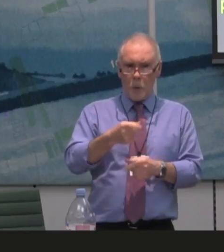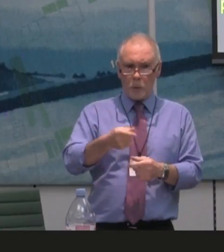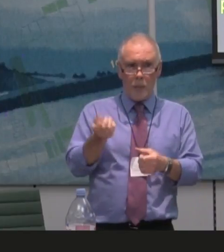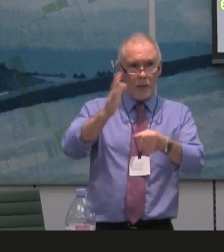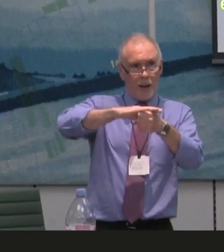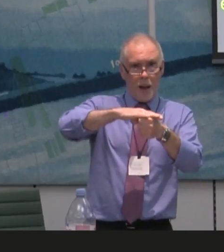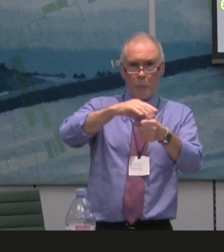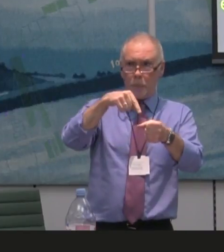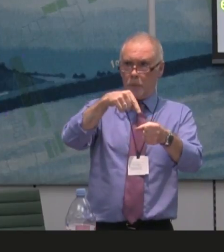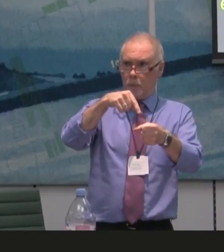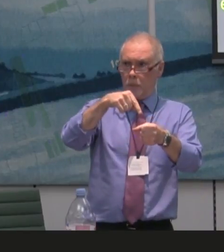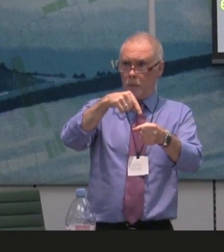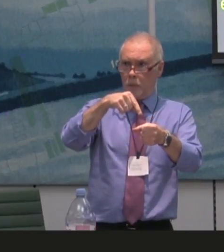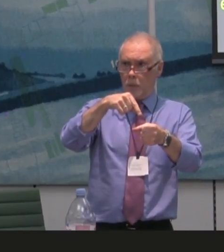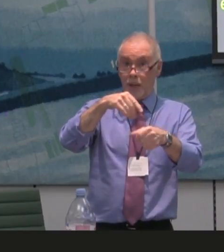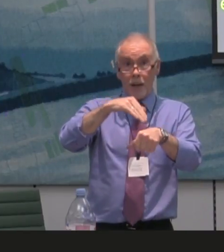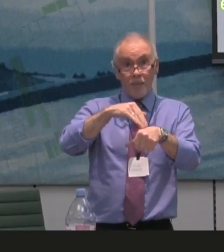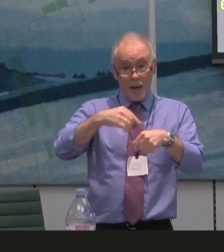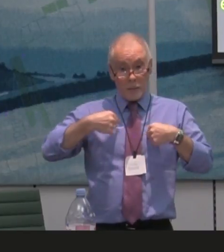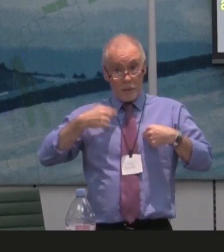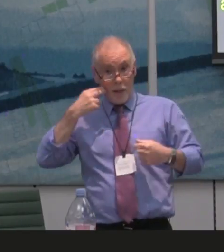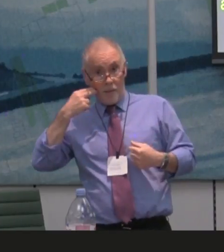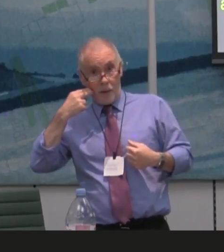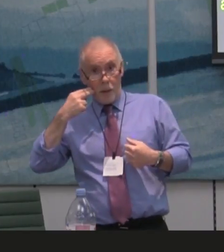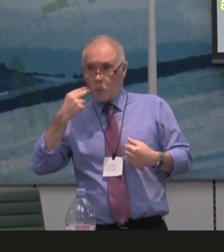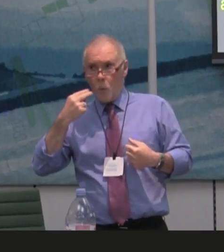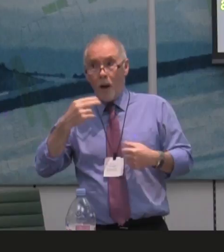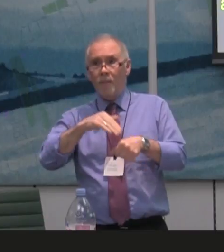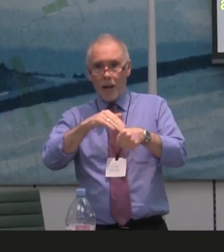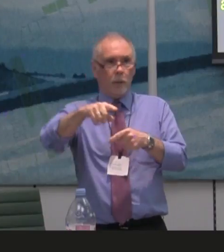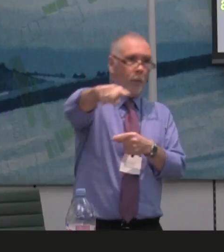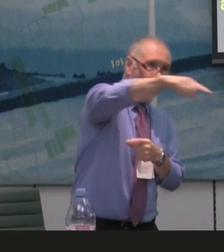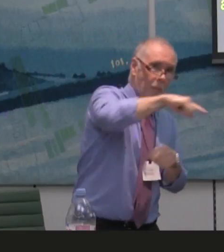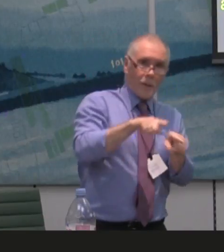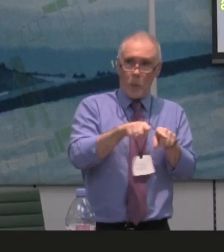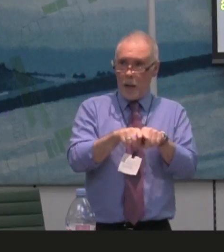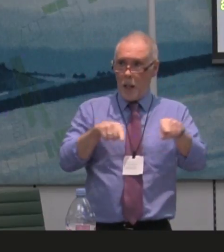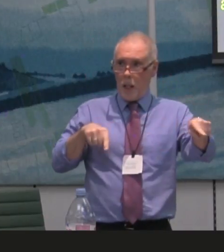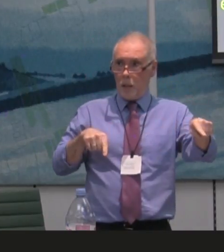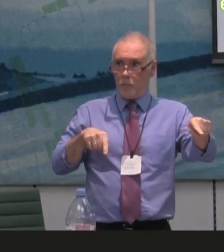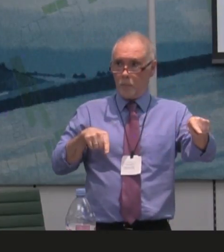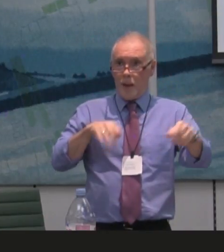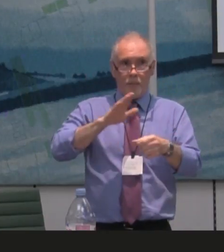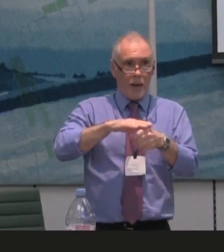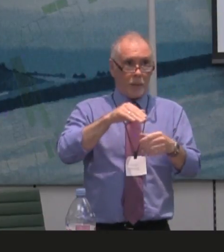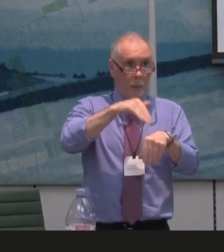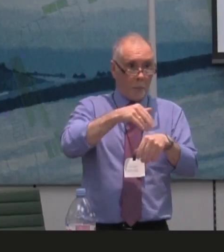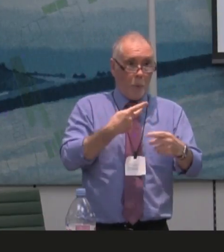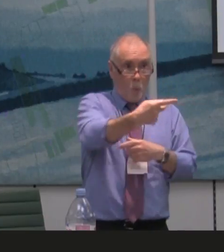rest of the audience, so that we could all understand each other. Now, the Access to Work cap will